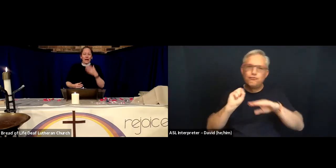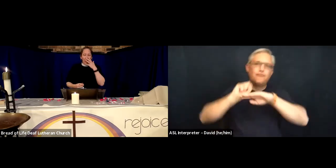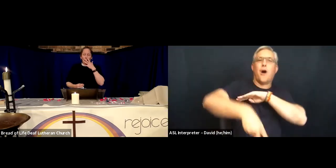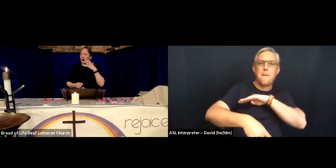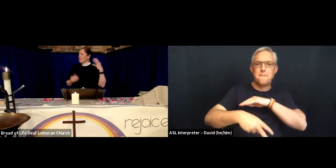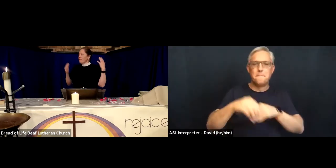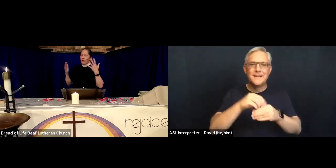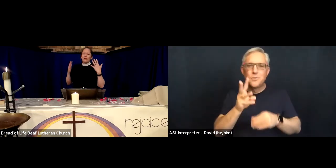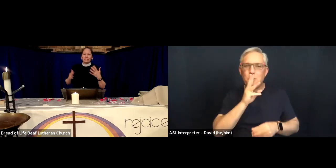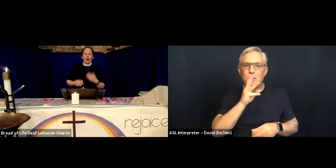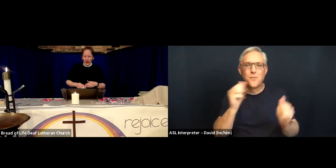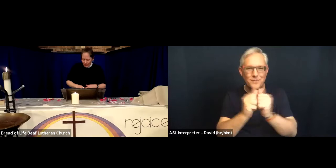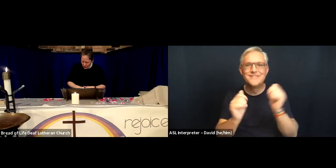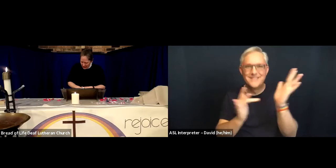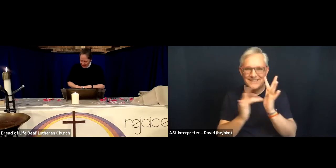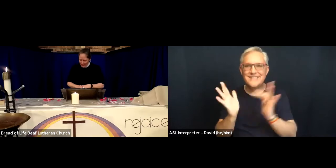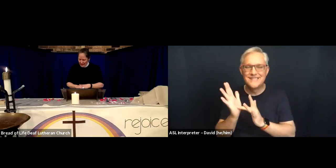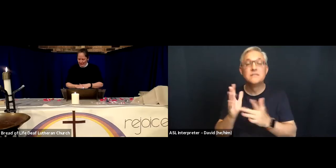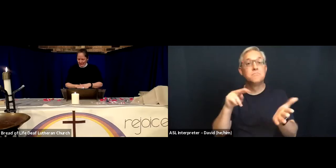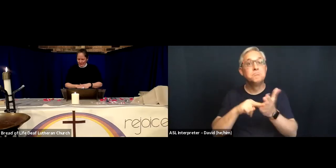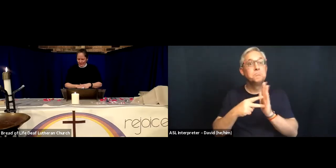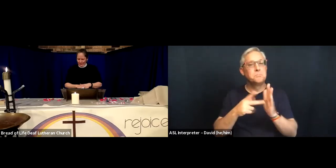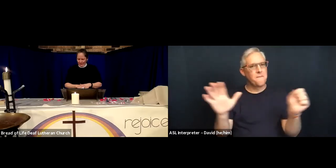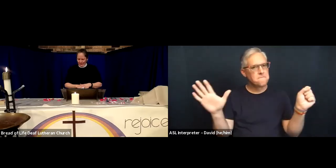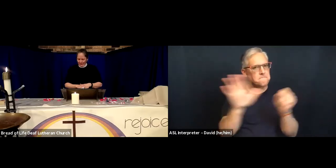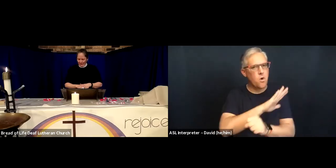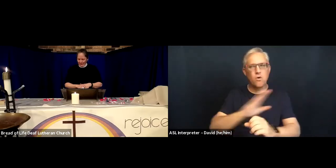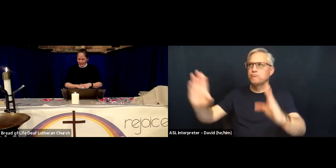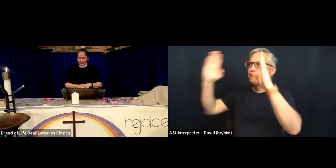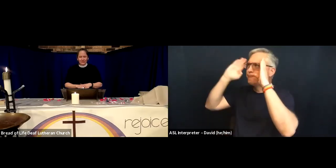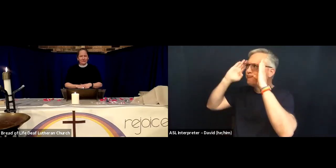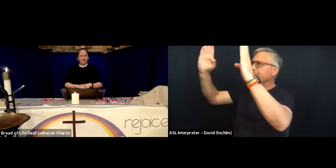totally focused on Jesus.